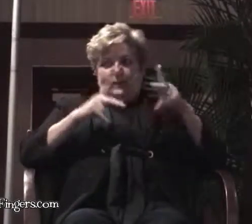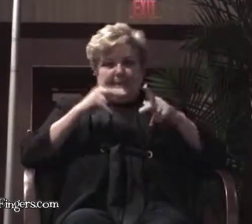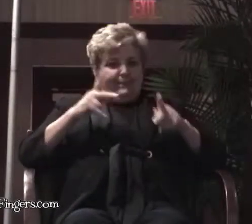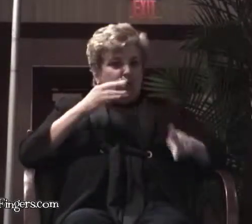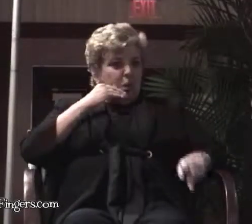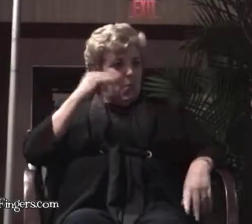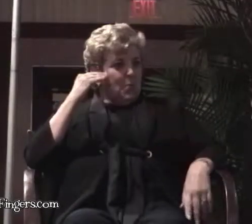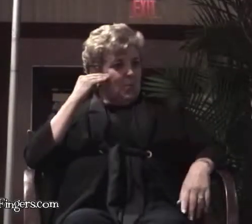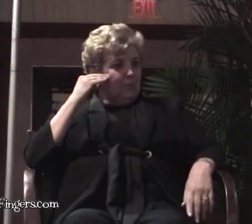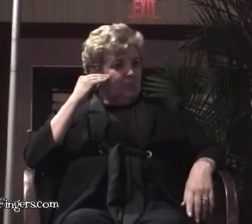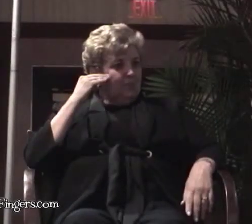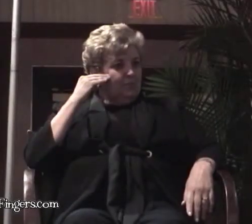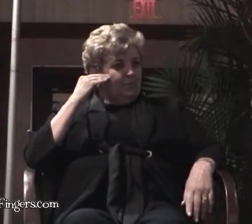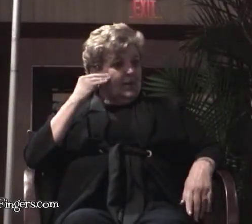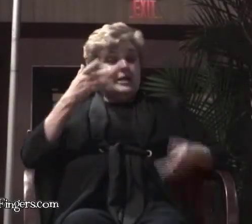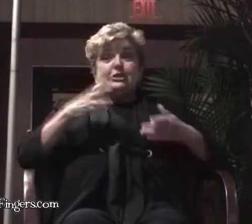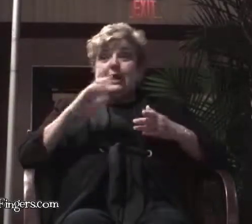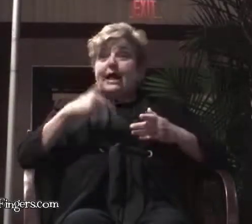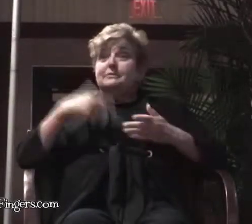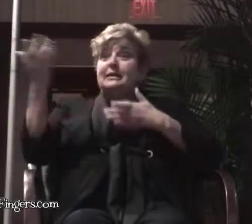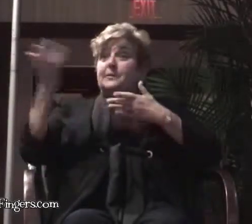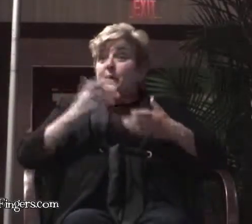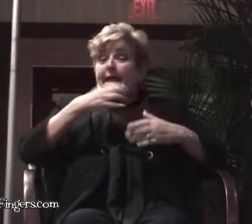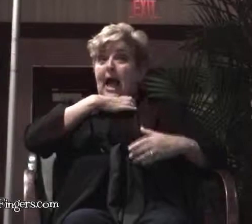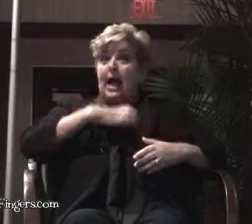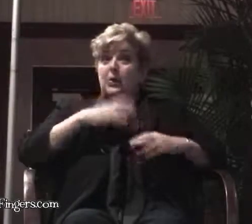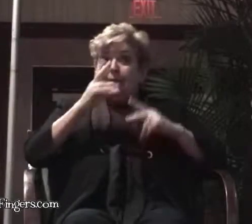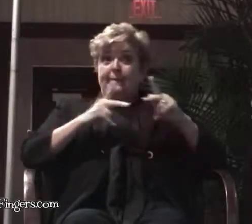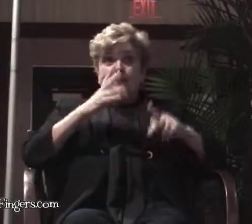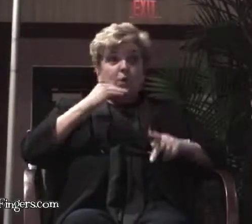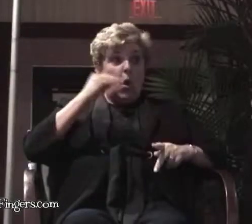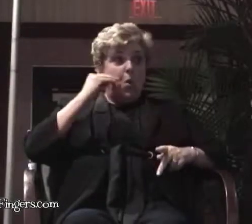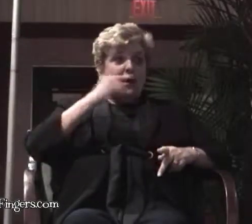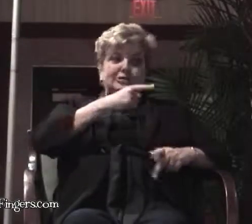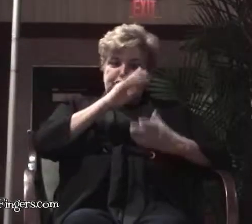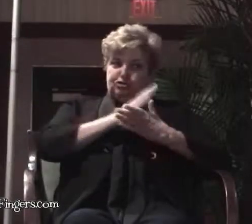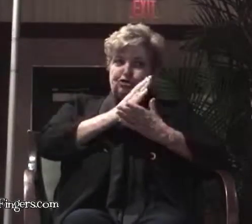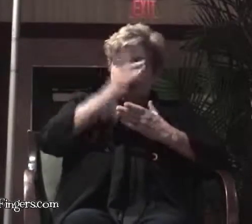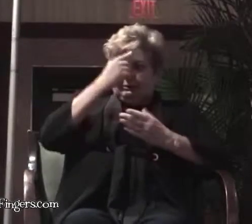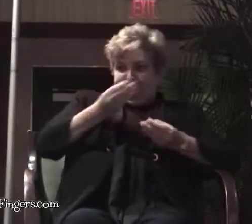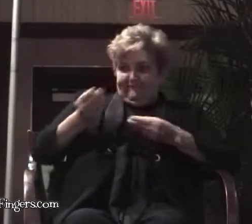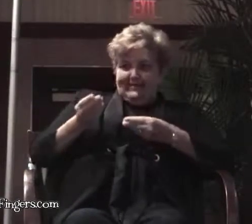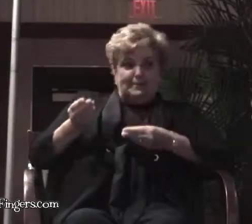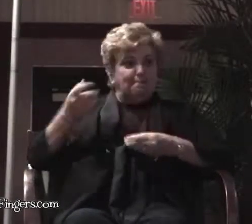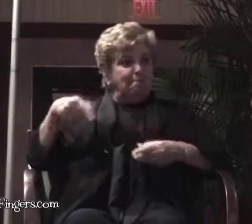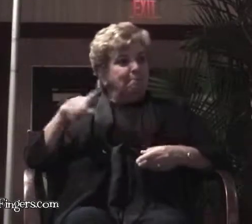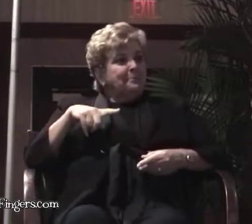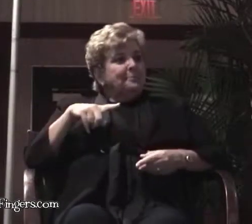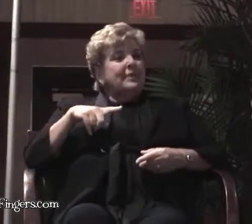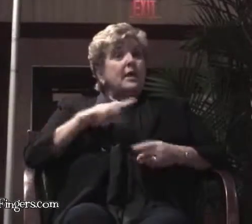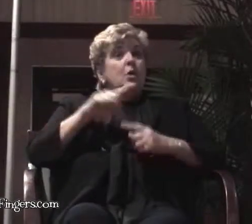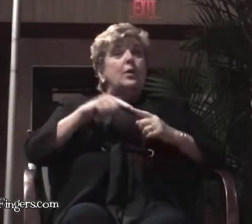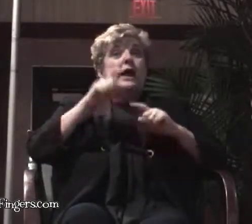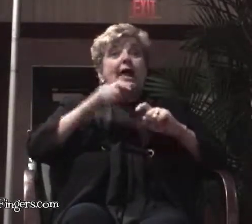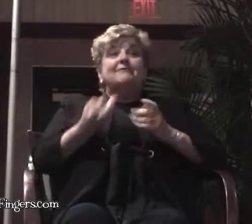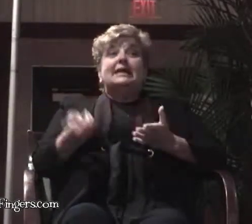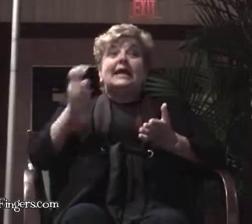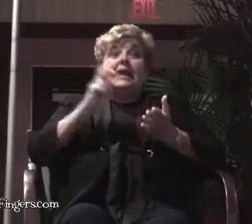to bring some hungry people home. She feeds them. And when I have to get up and go in the middle of something she thinks is